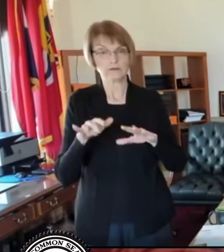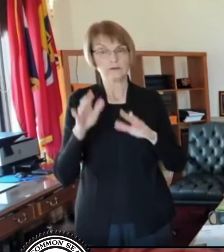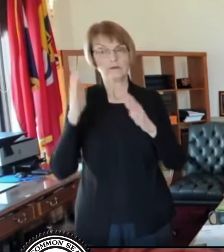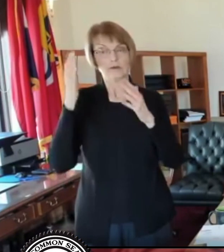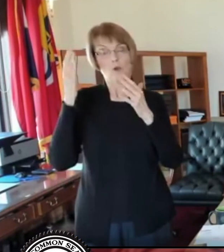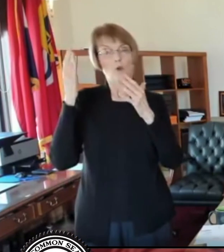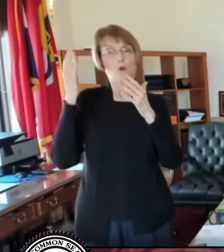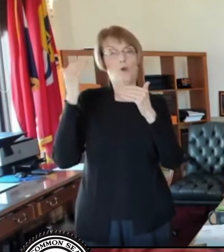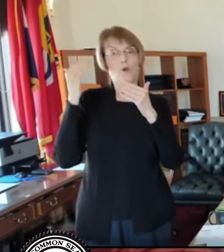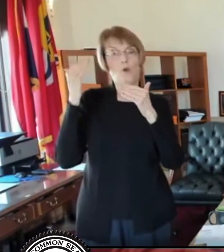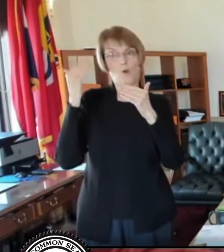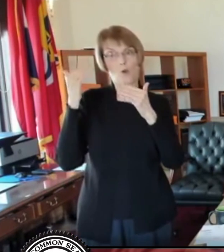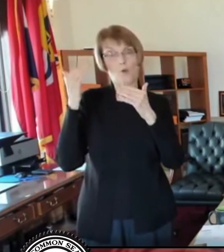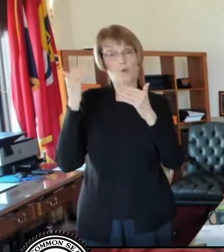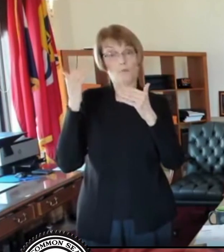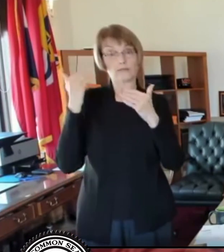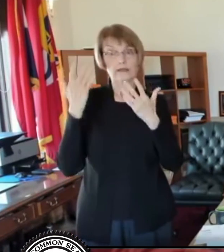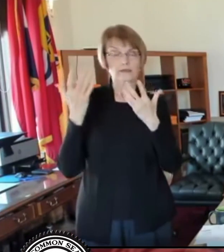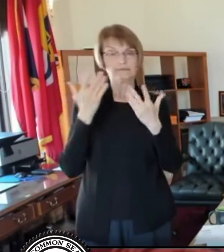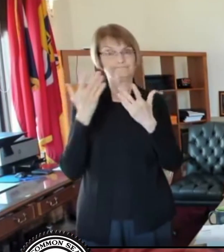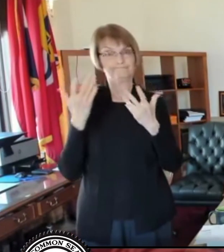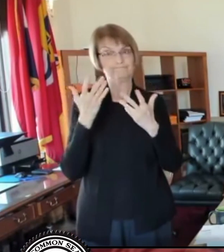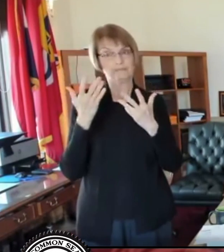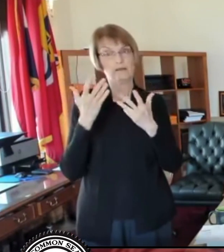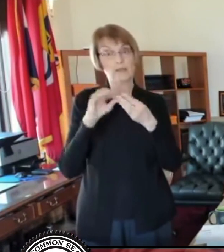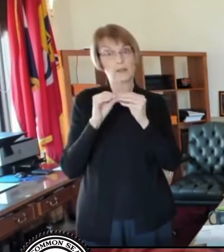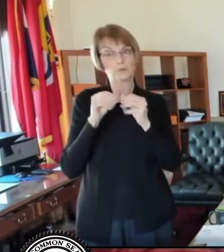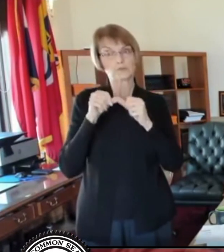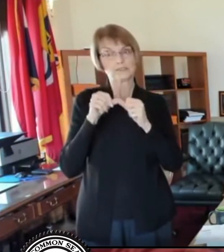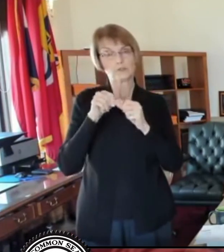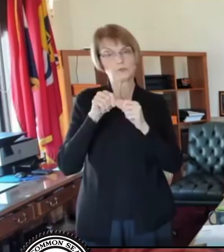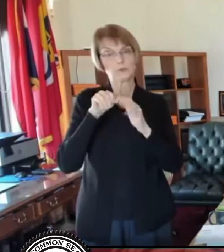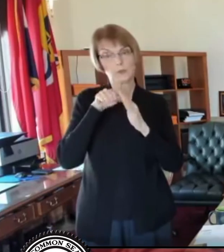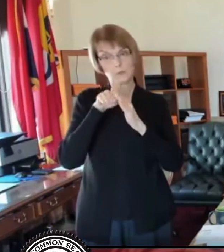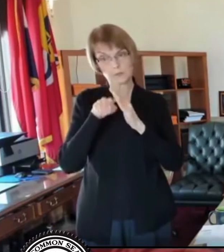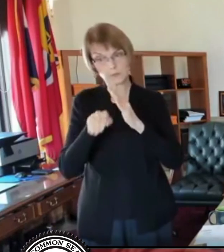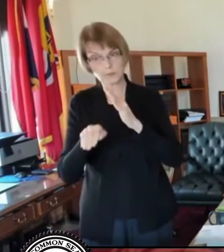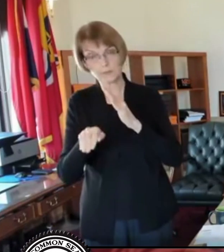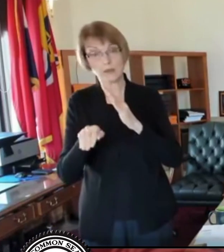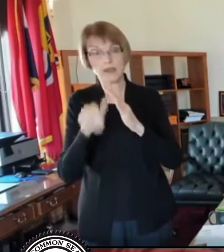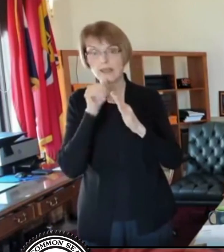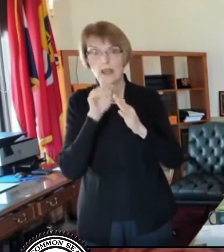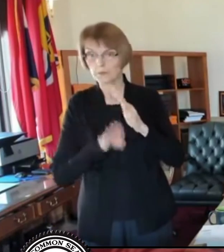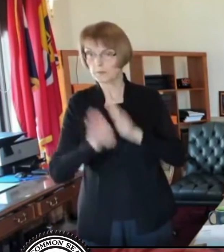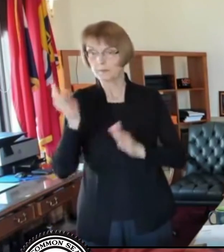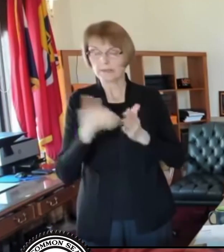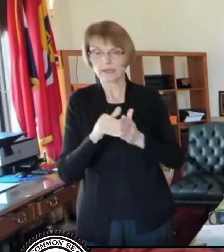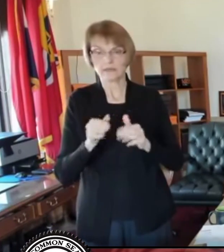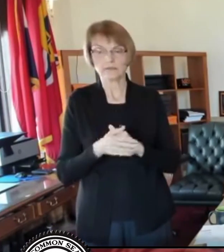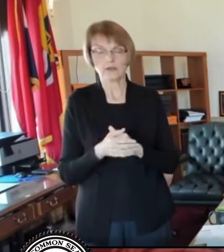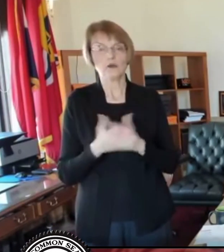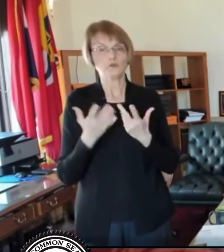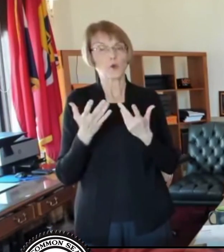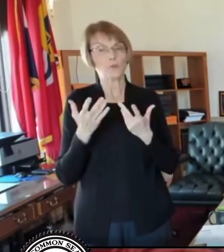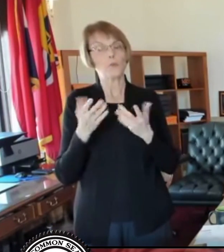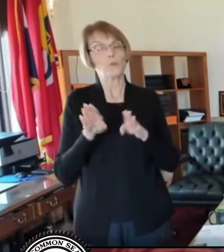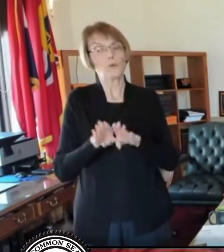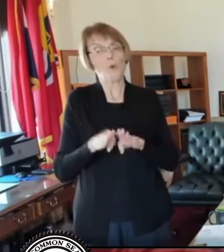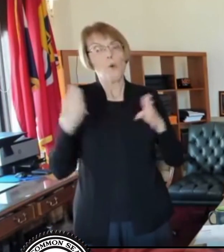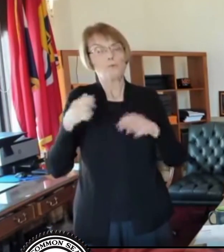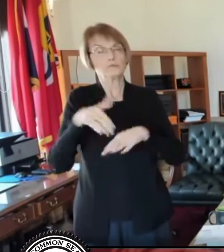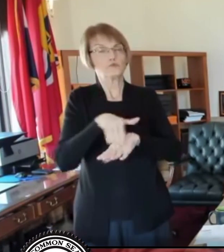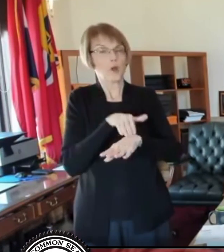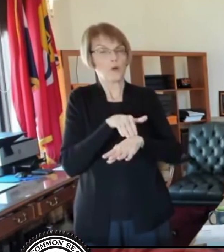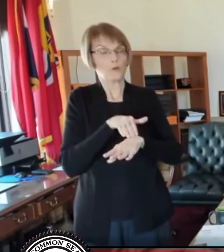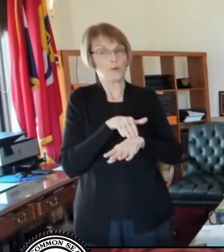can maintain our numbers and not see another increase. So this is a little bit of a go slow, and I know that's tough to